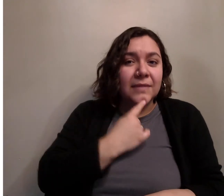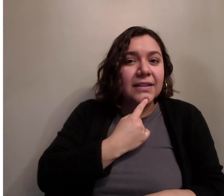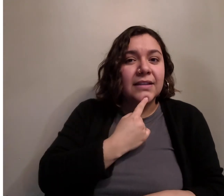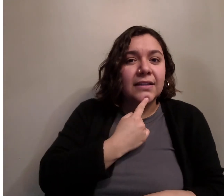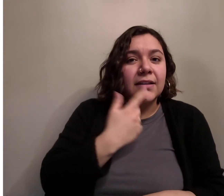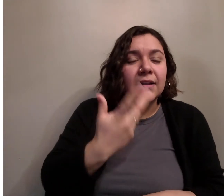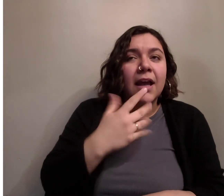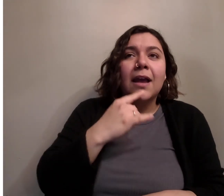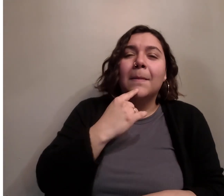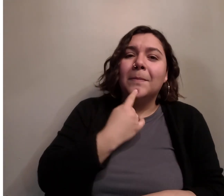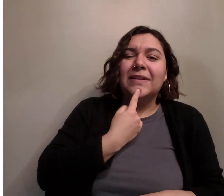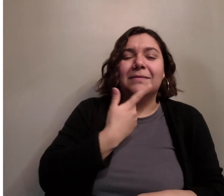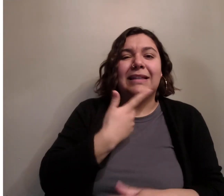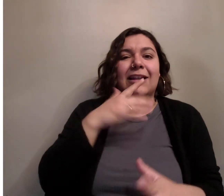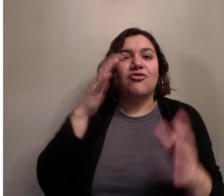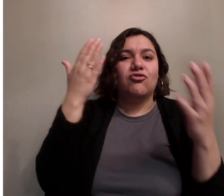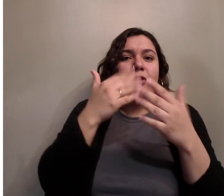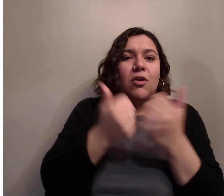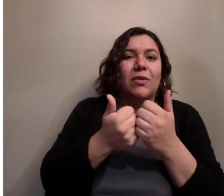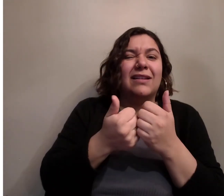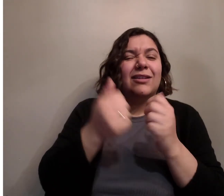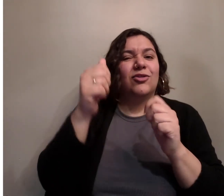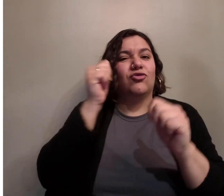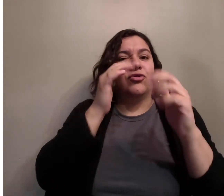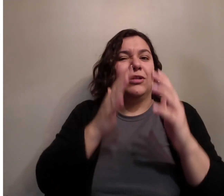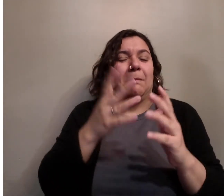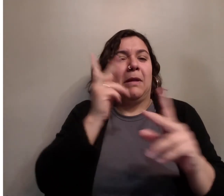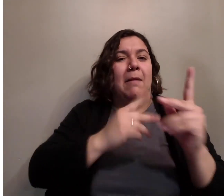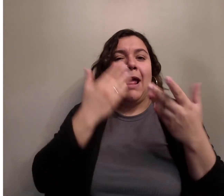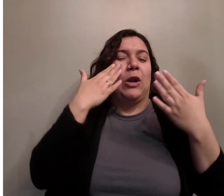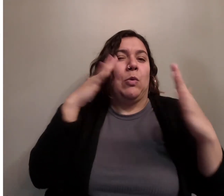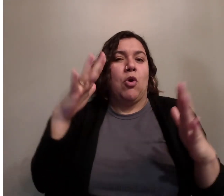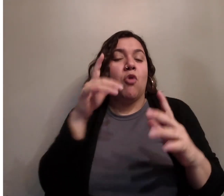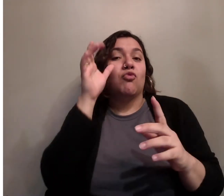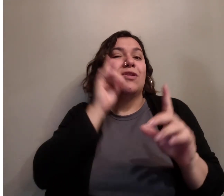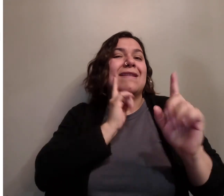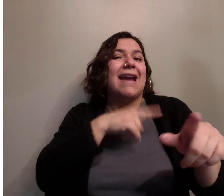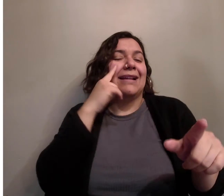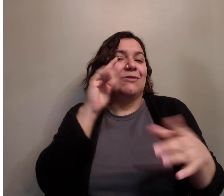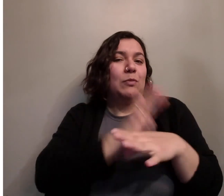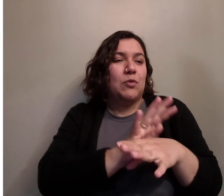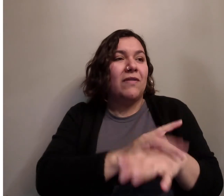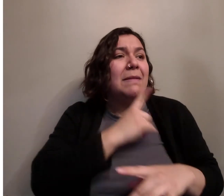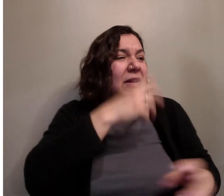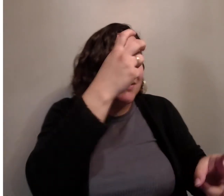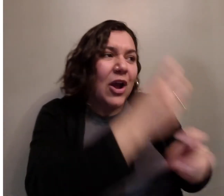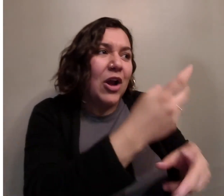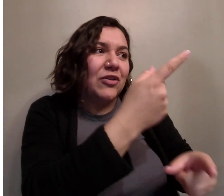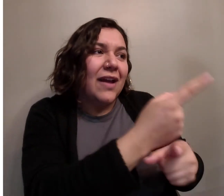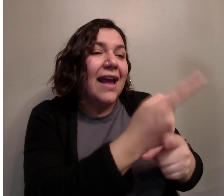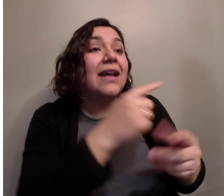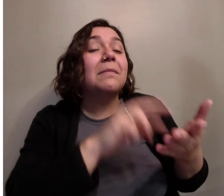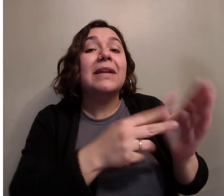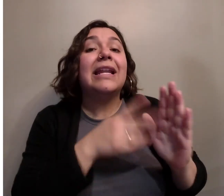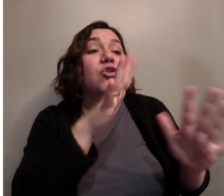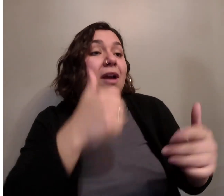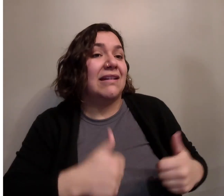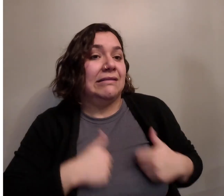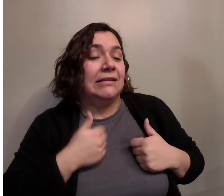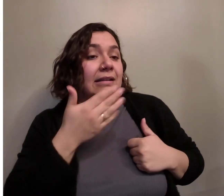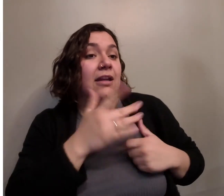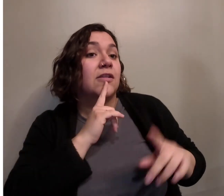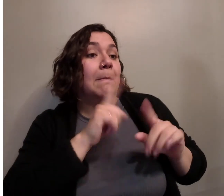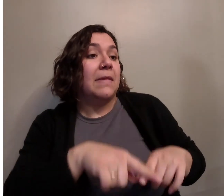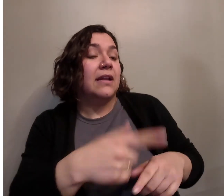And I miss being in the dark with strangers reacting to stuff. It must be so hard. Yeah, it must be so hard. I